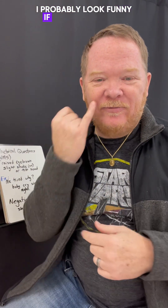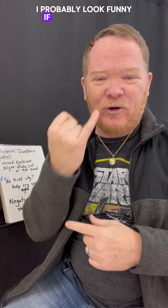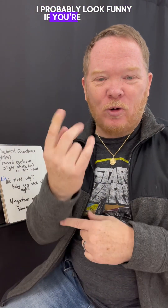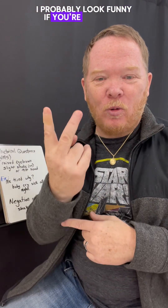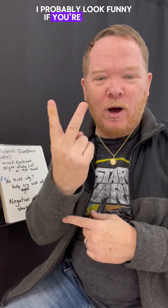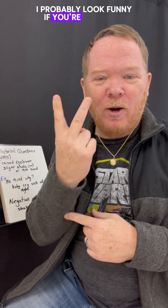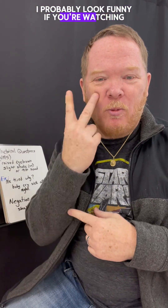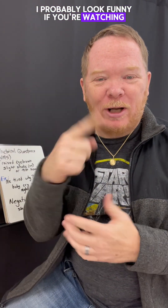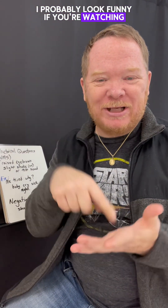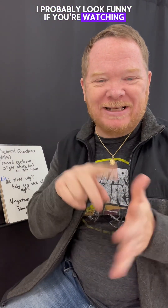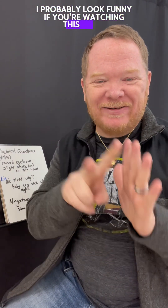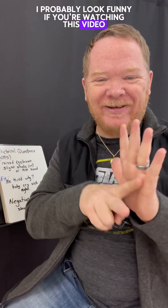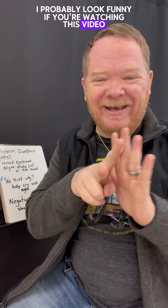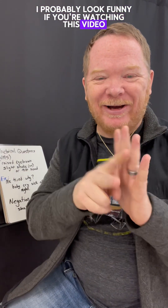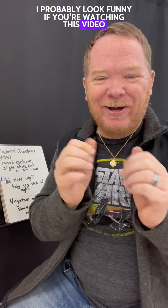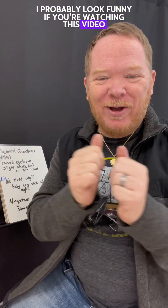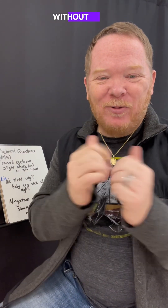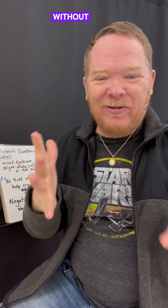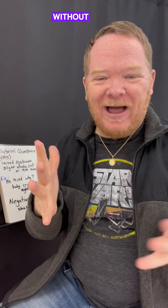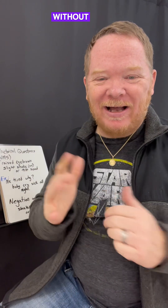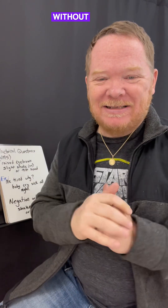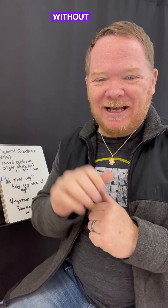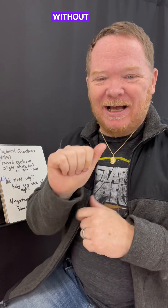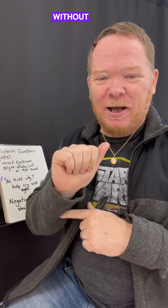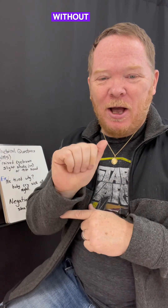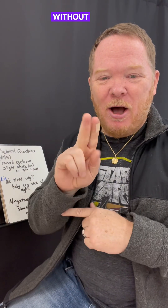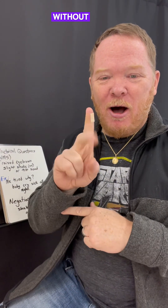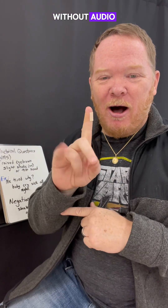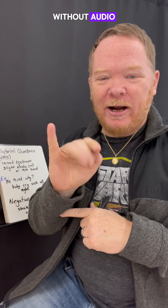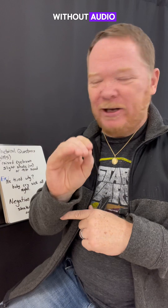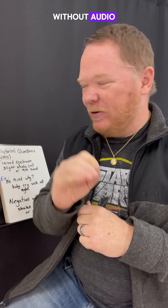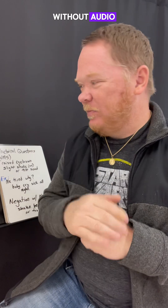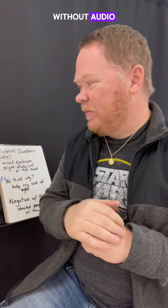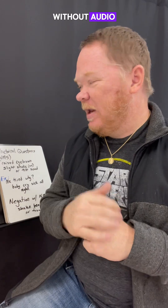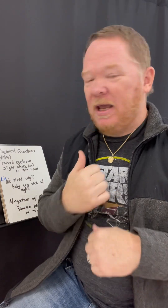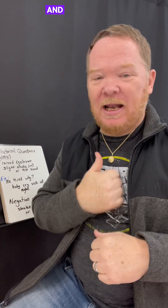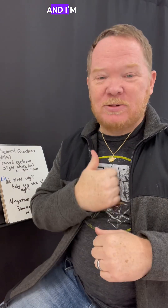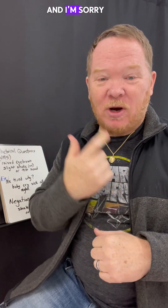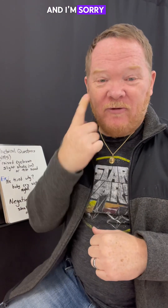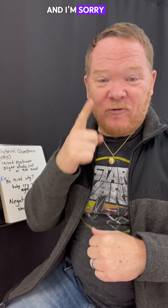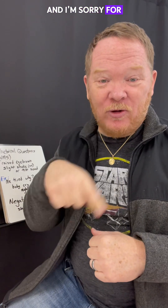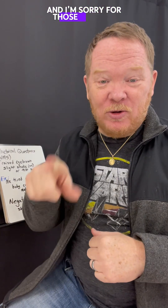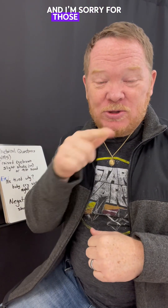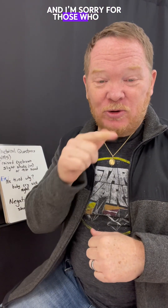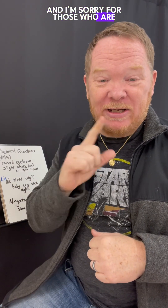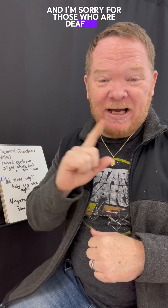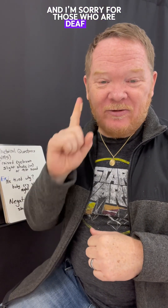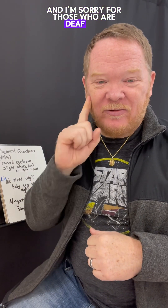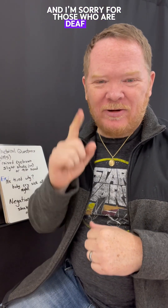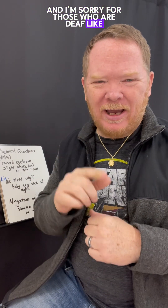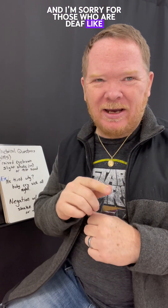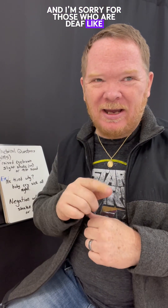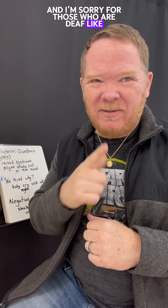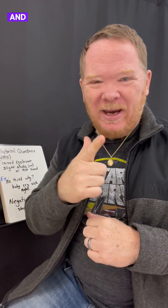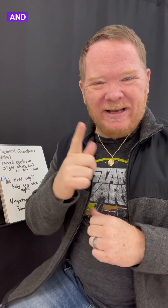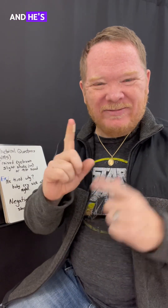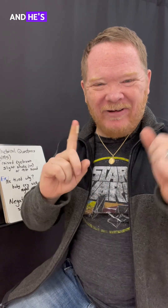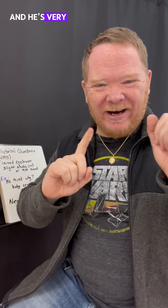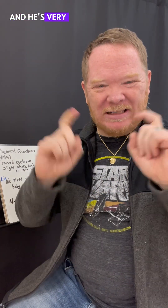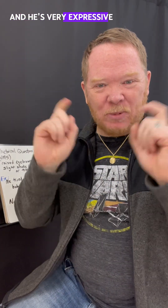you're watching this video without audio. And I'm sorry for those who are deaf. Like, man, he's very